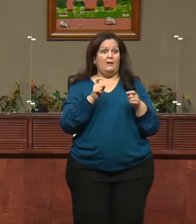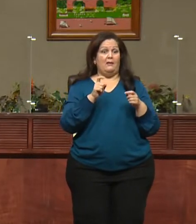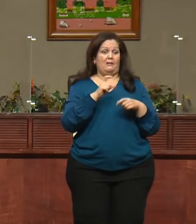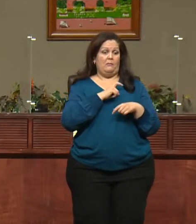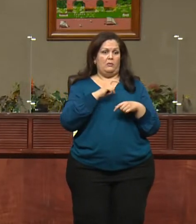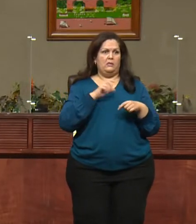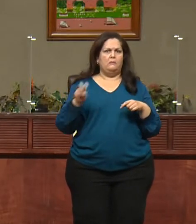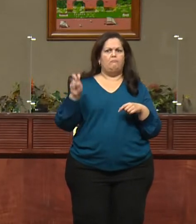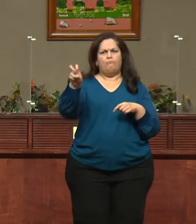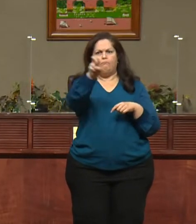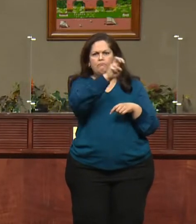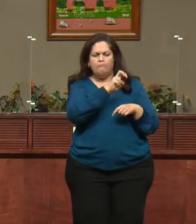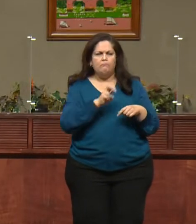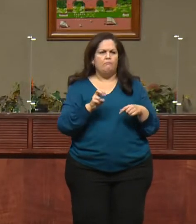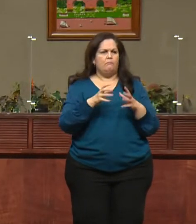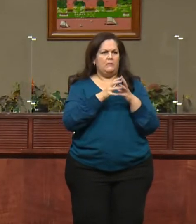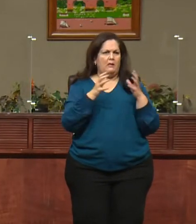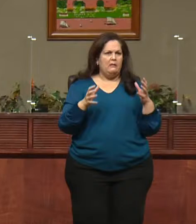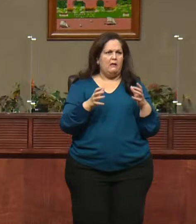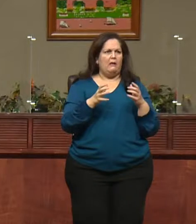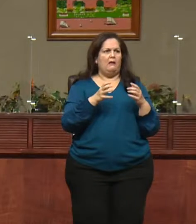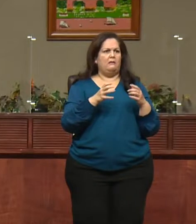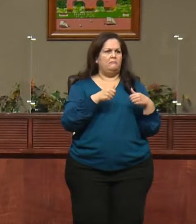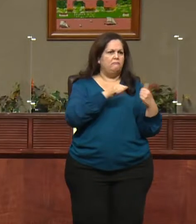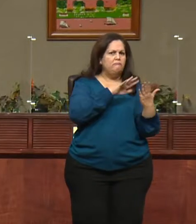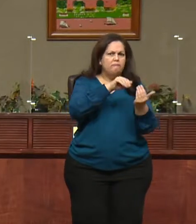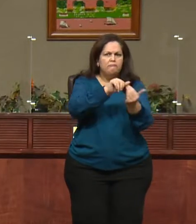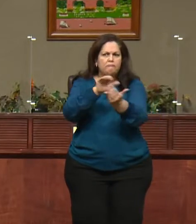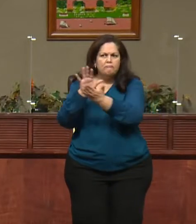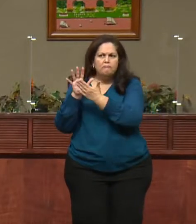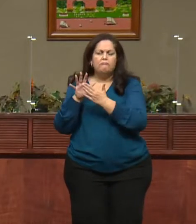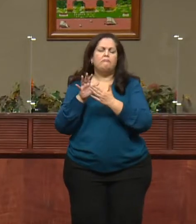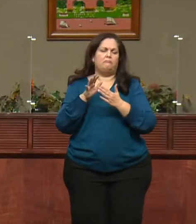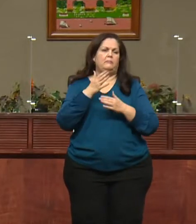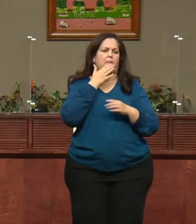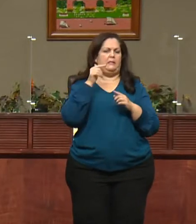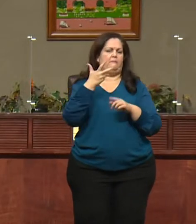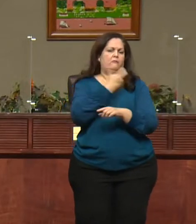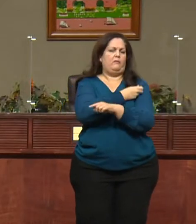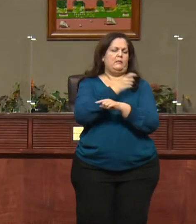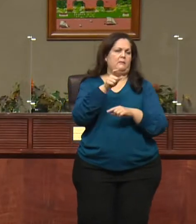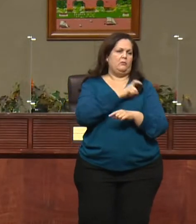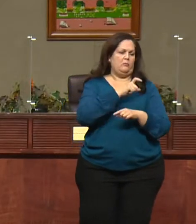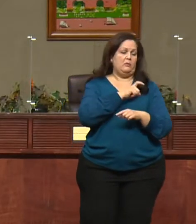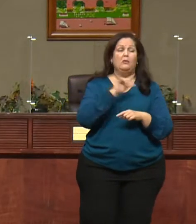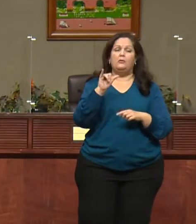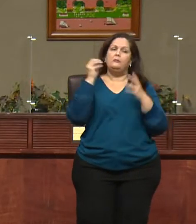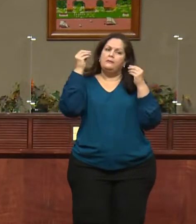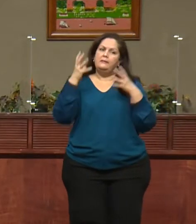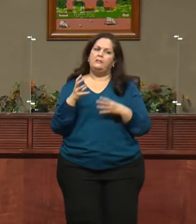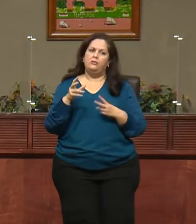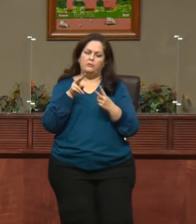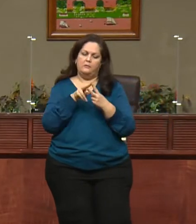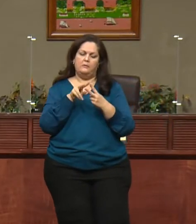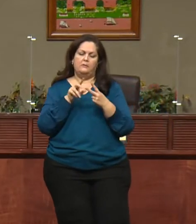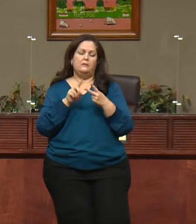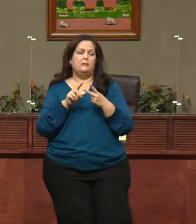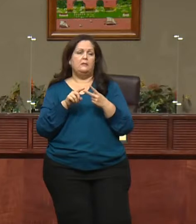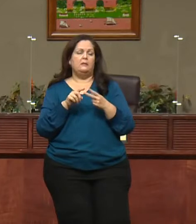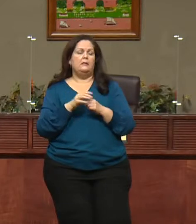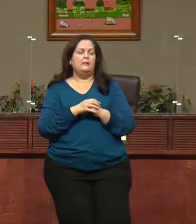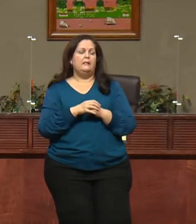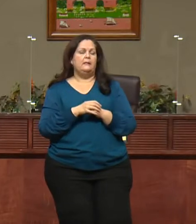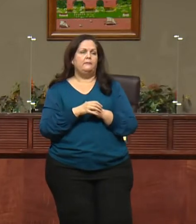much within populations to be vaccinated. And the same applies to the teachers. Although we don't